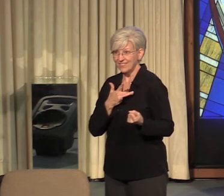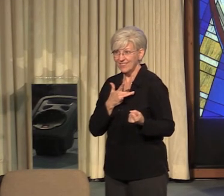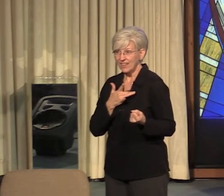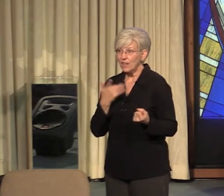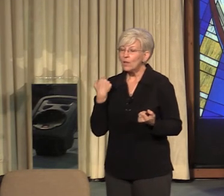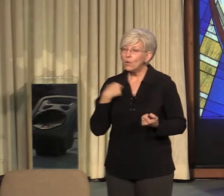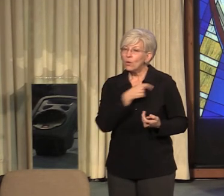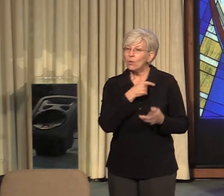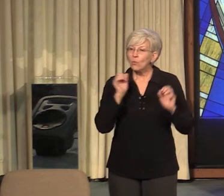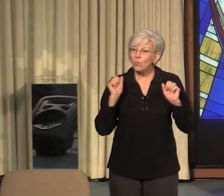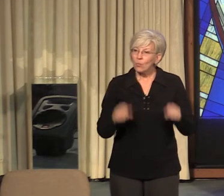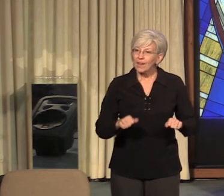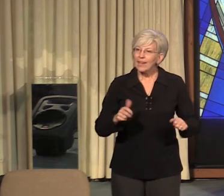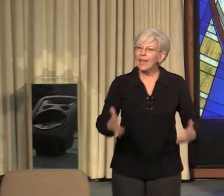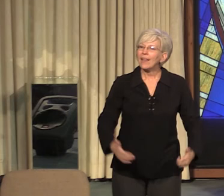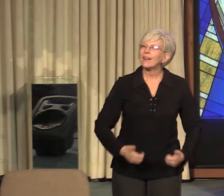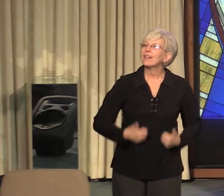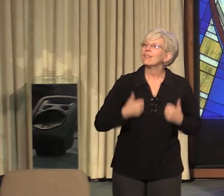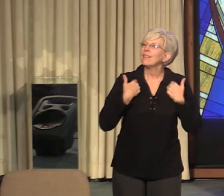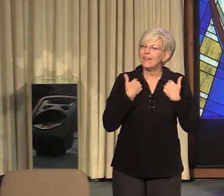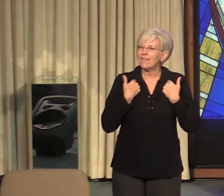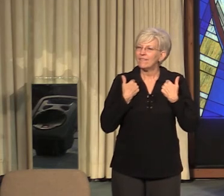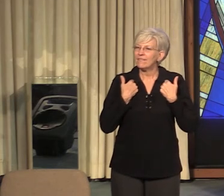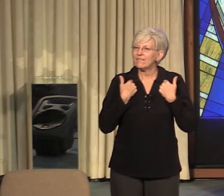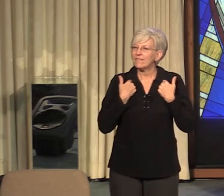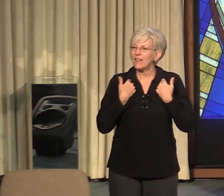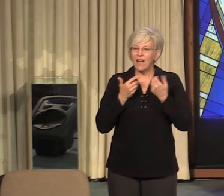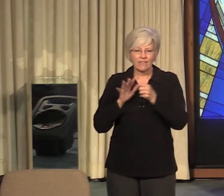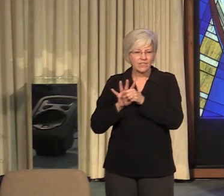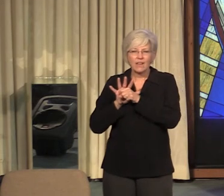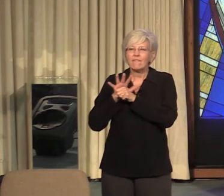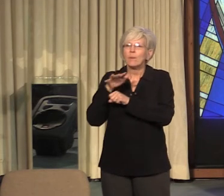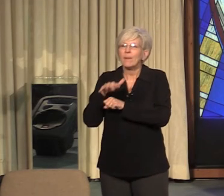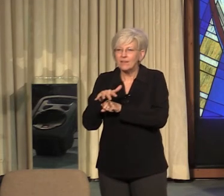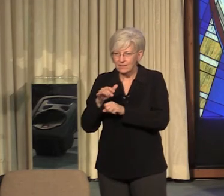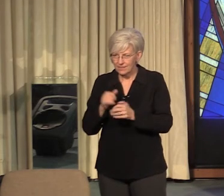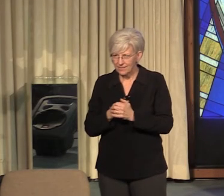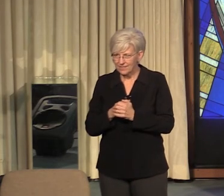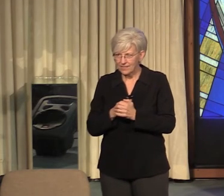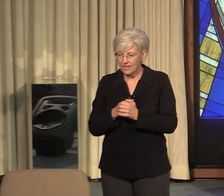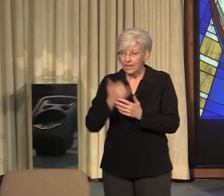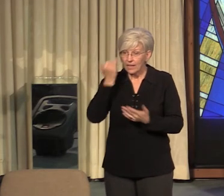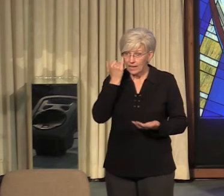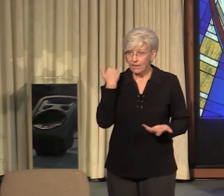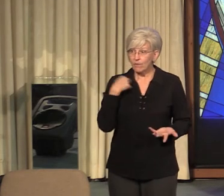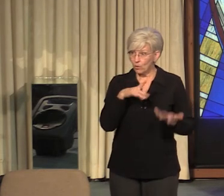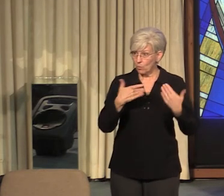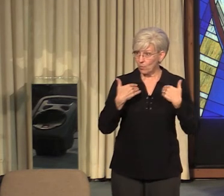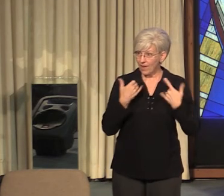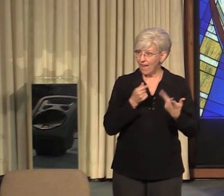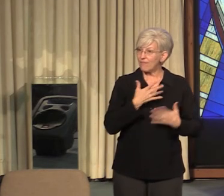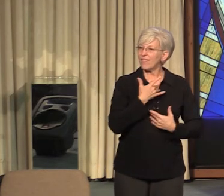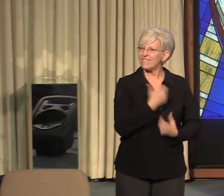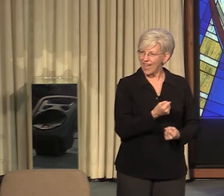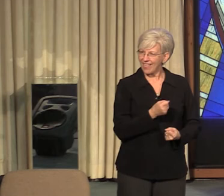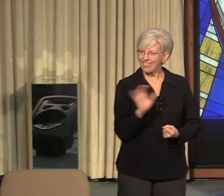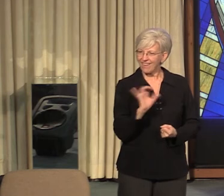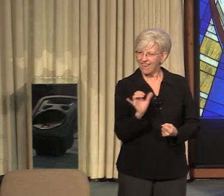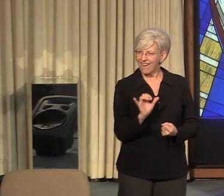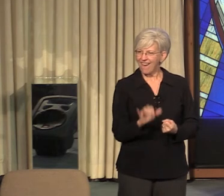We can live lives of abundance. If we have the faith of